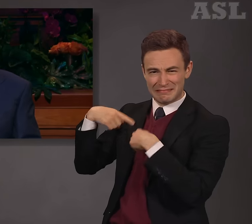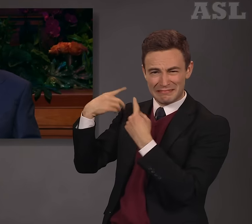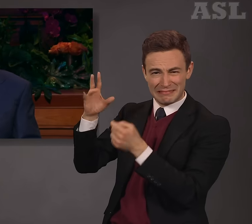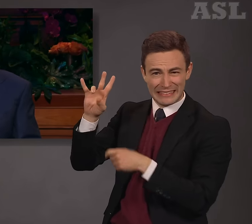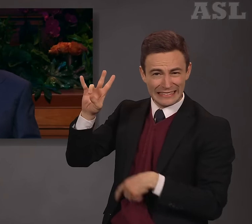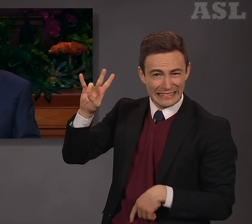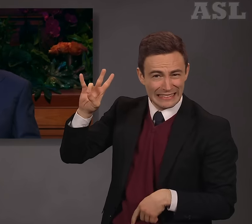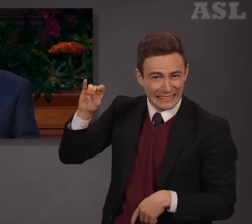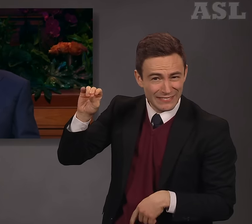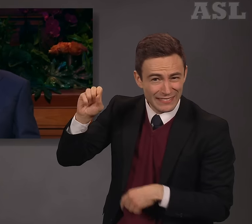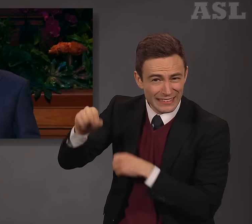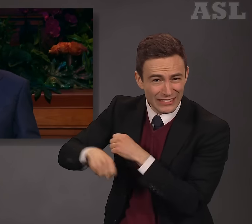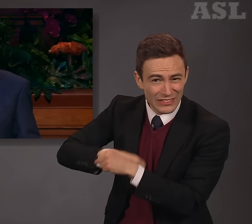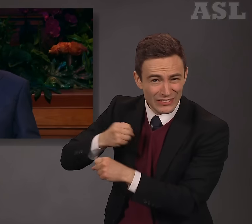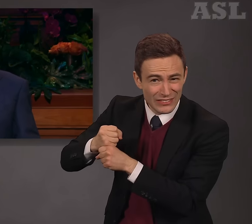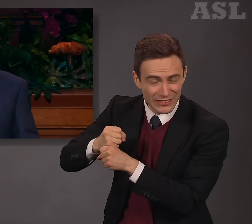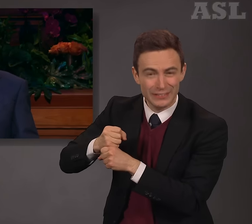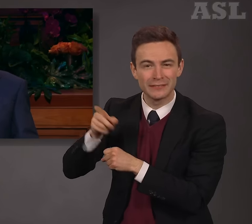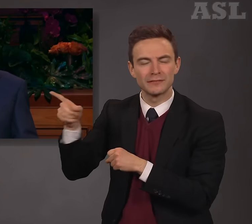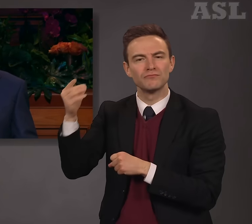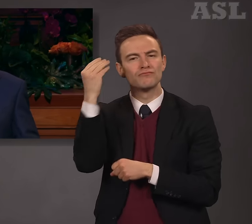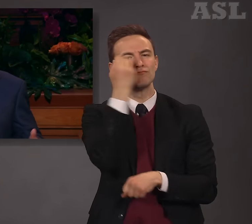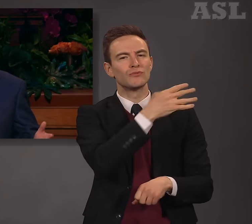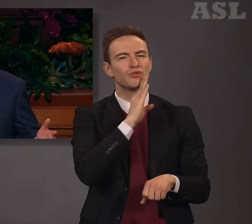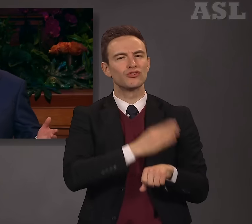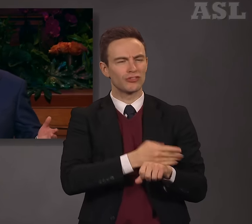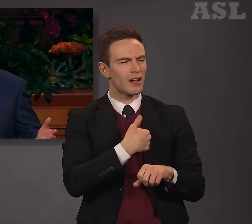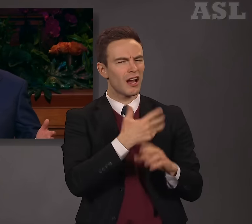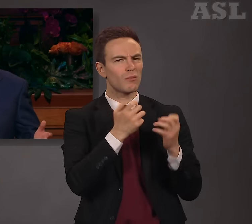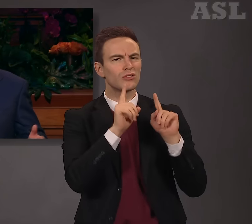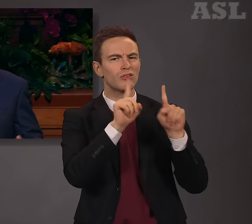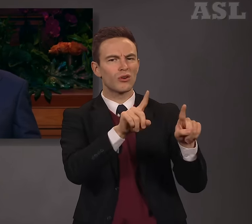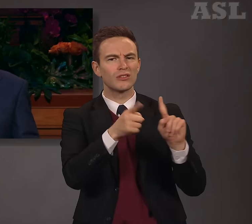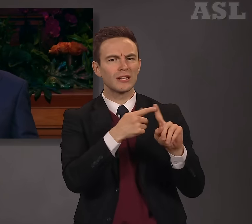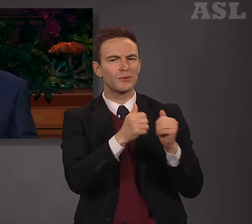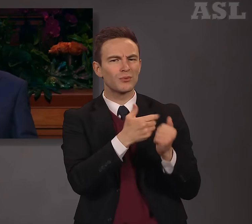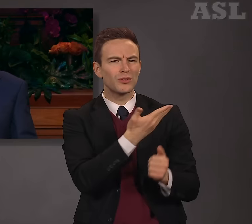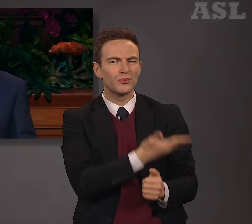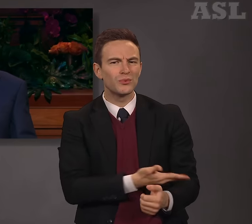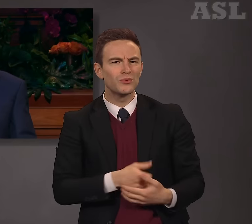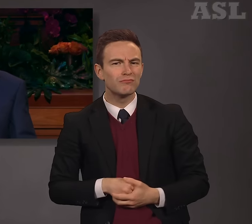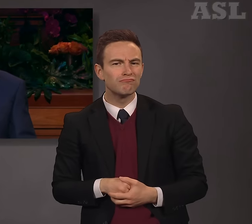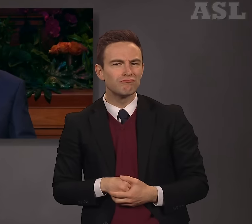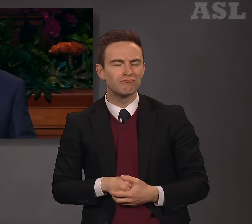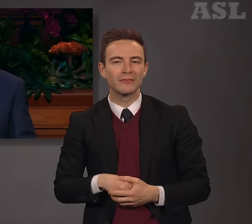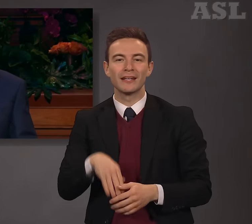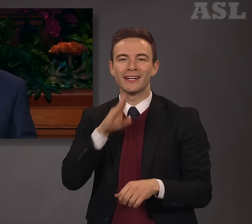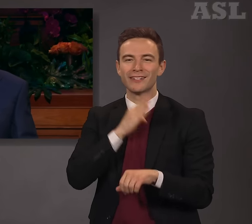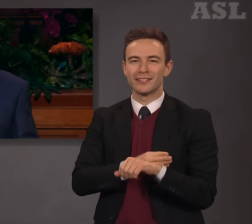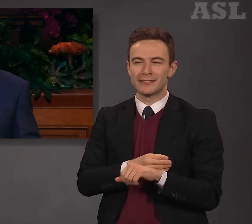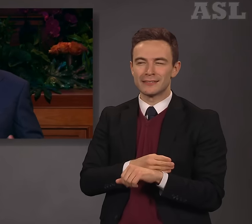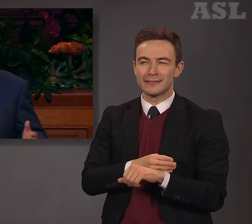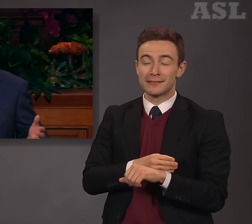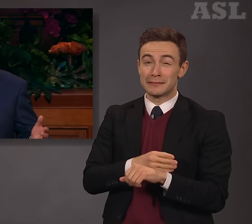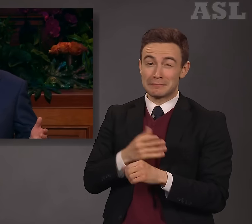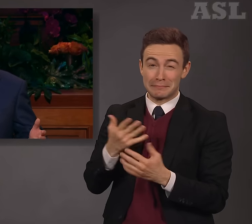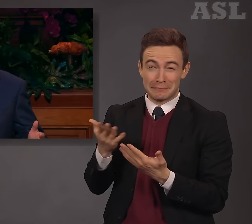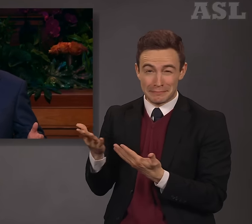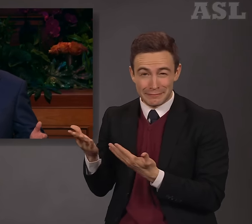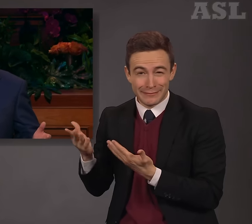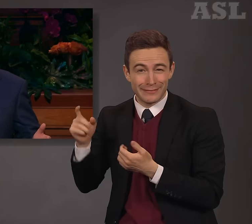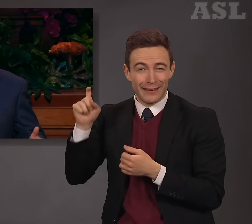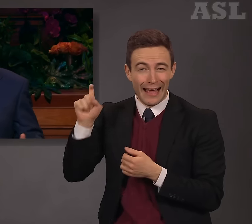70 years, said to her daughter, "I want to go to the temple with you." Her daughter replied, "Well,